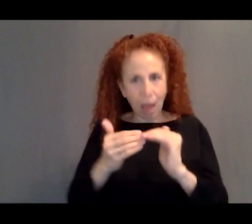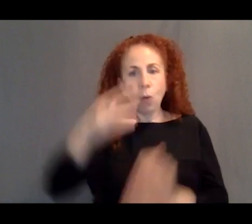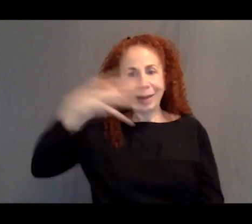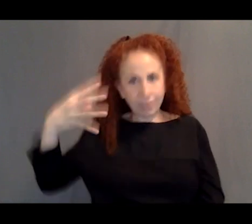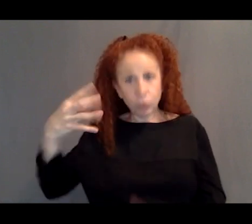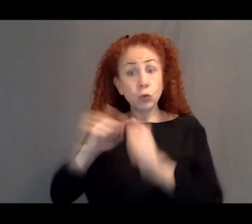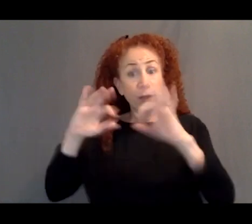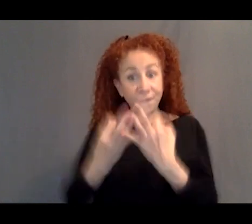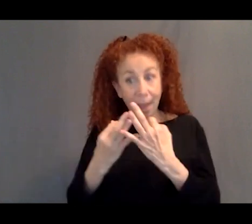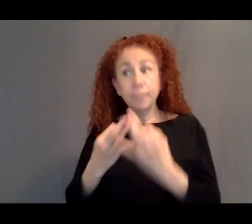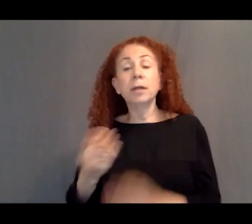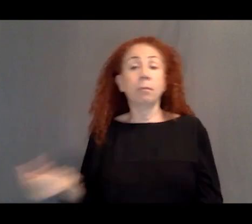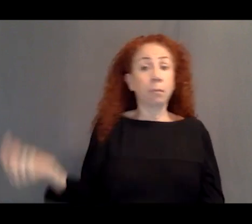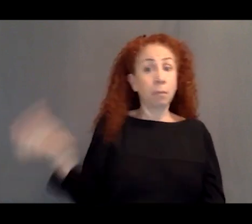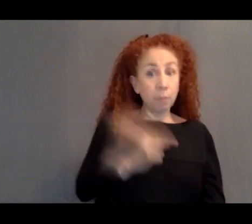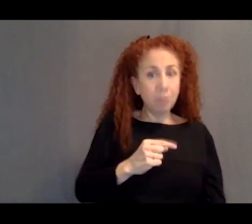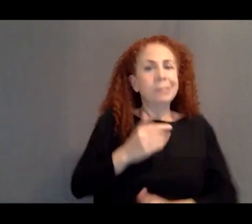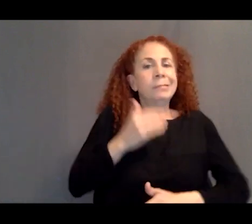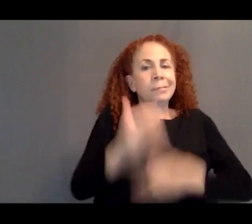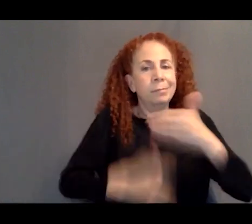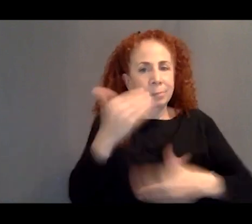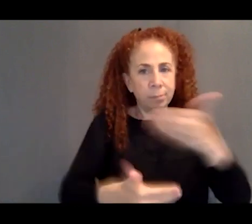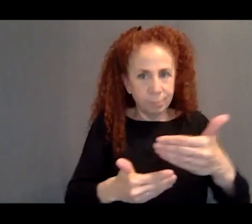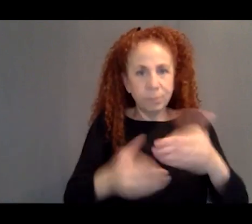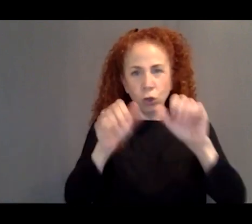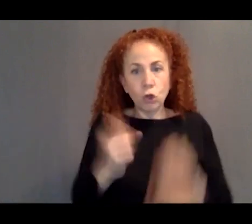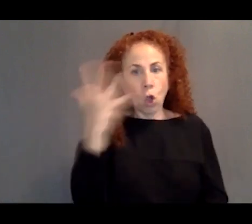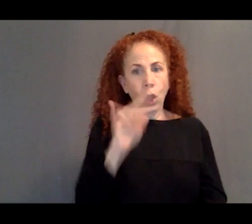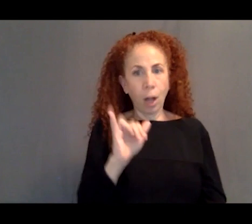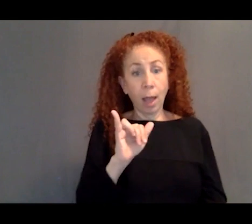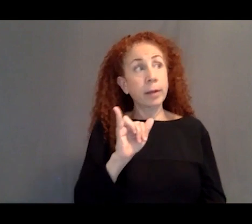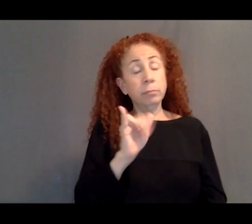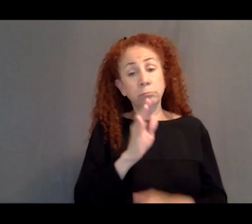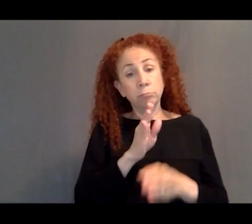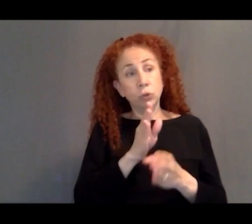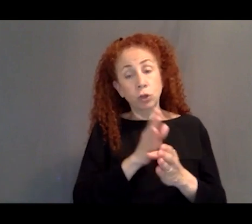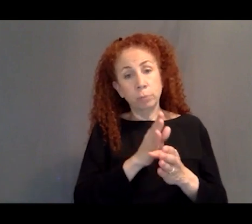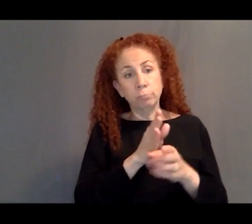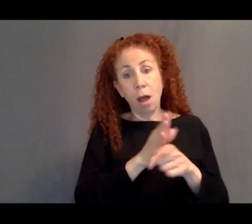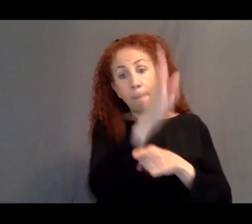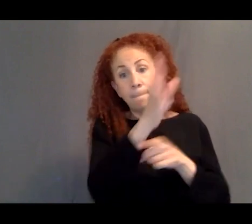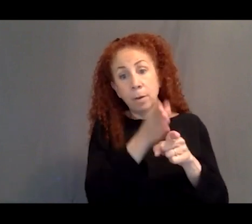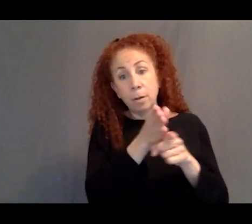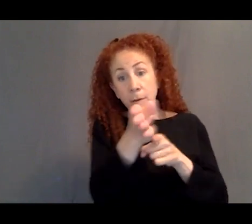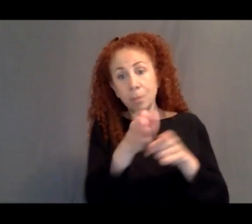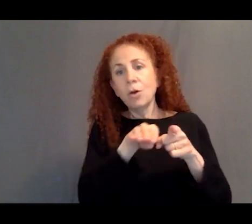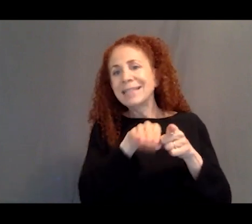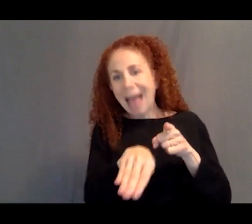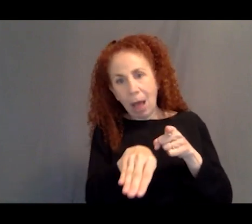children journeyed, including the possibility of downward